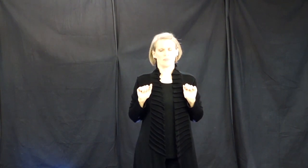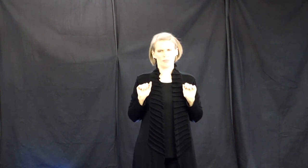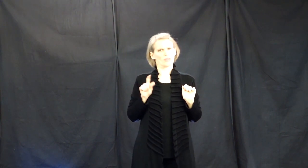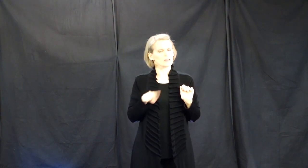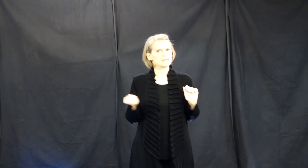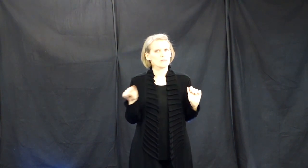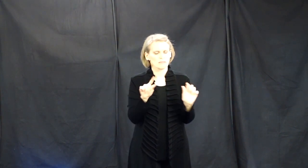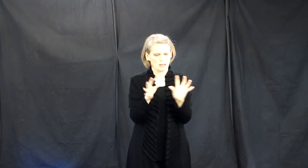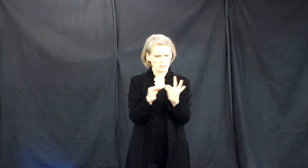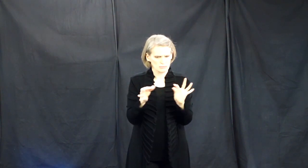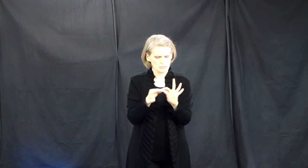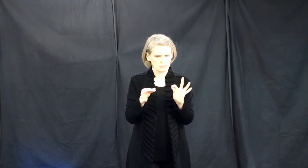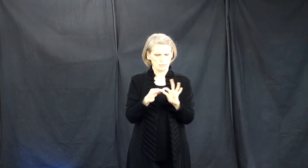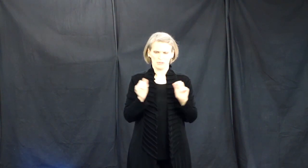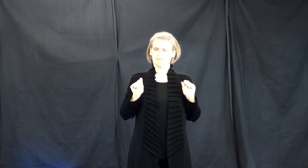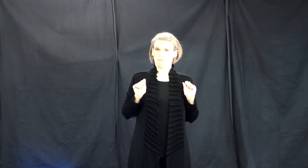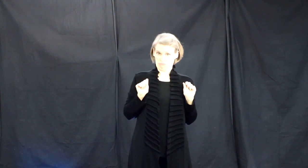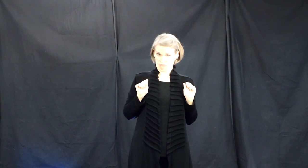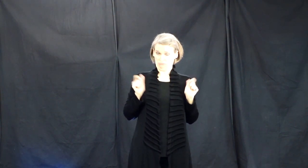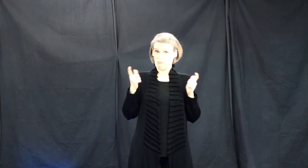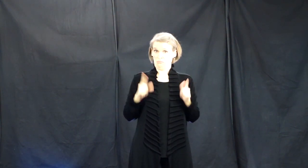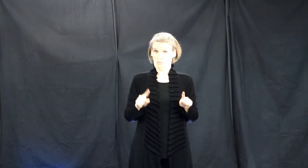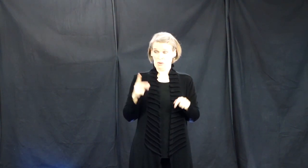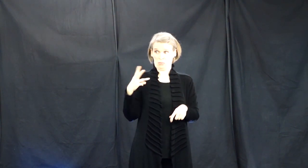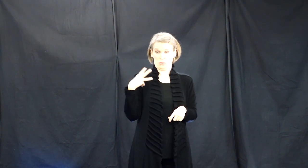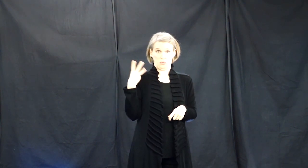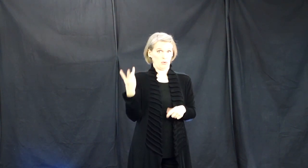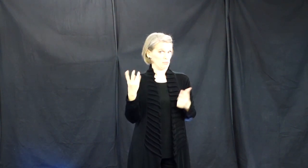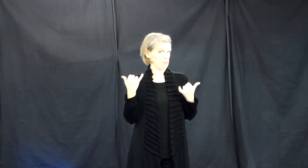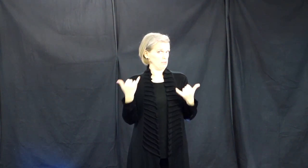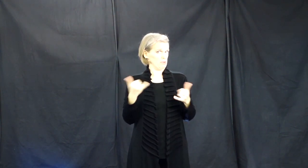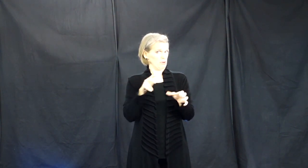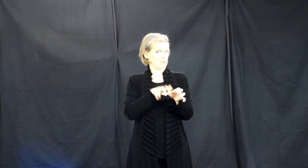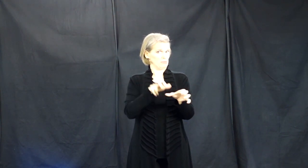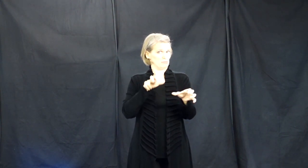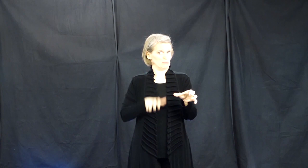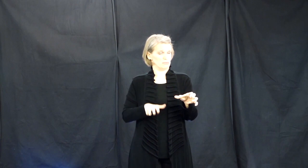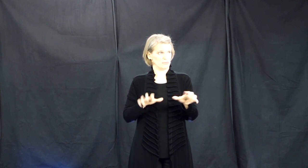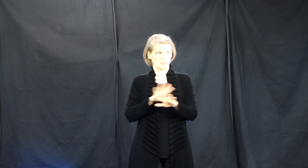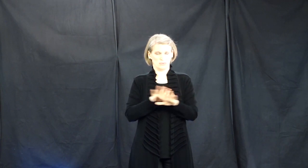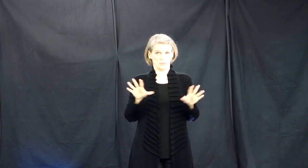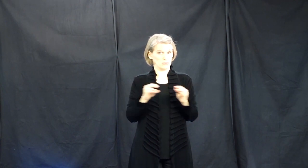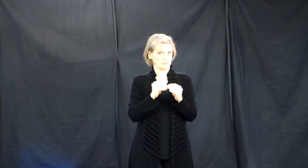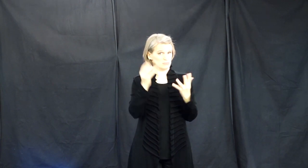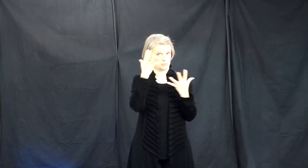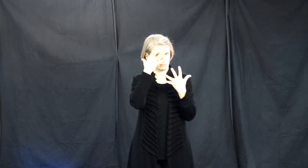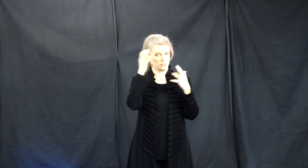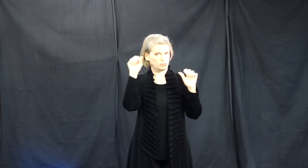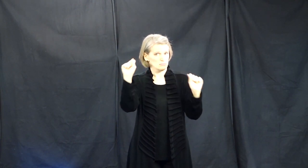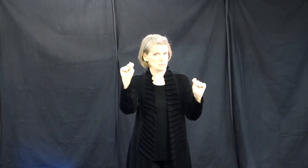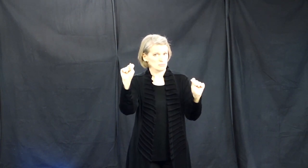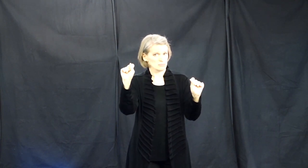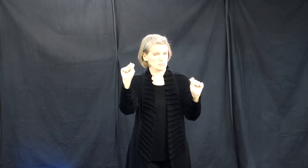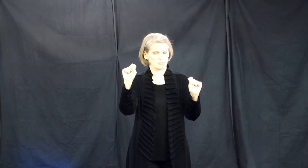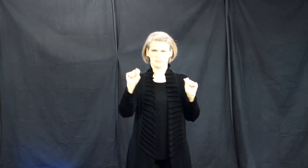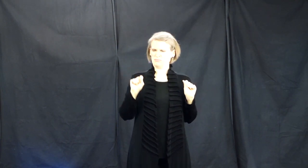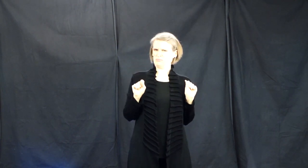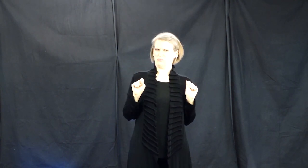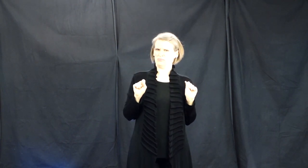They say George Washington's yielding his power and stepping away.